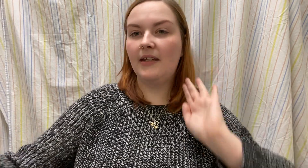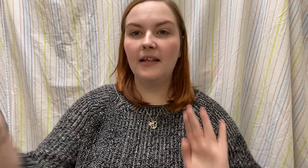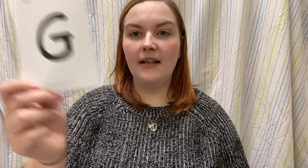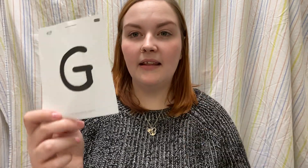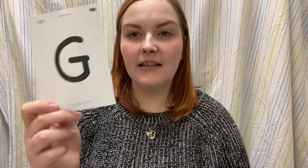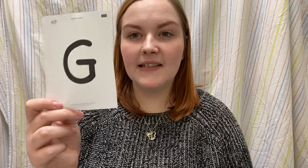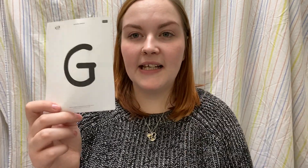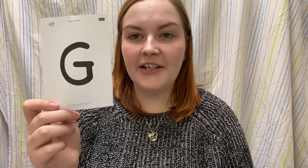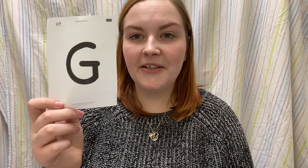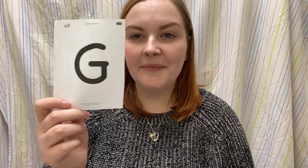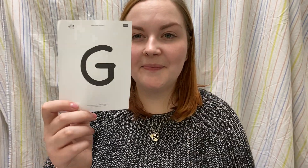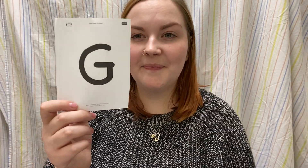this letter?